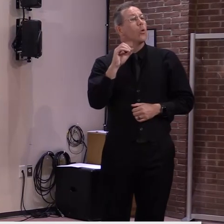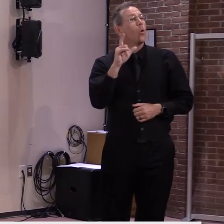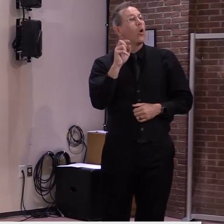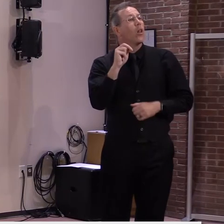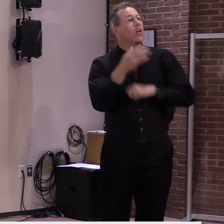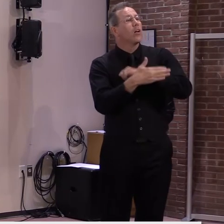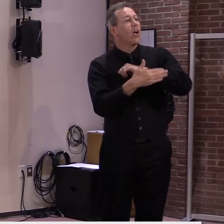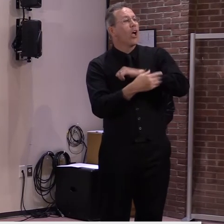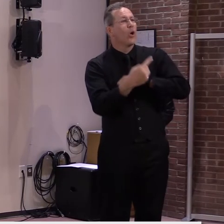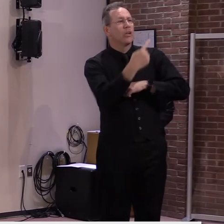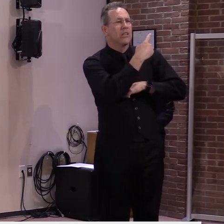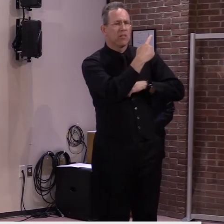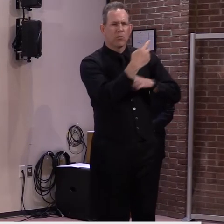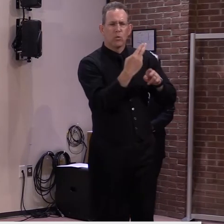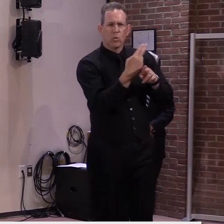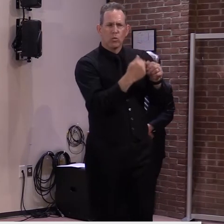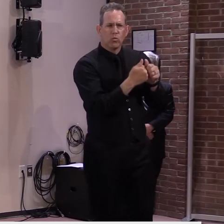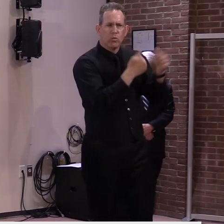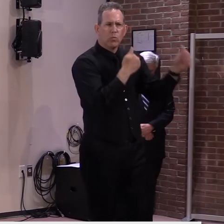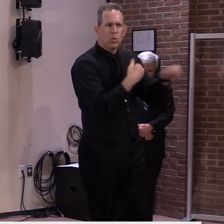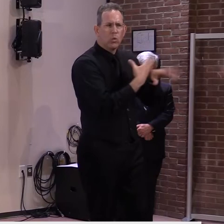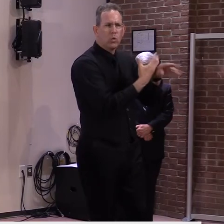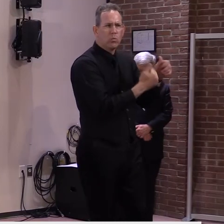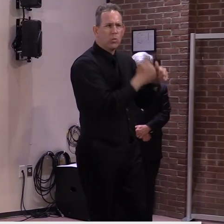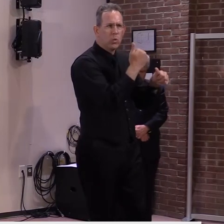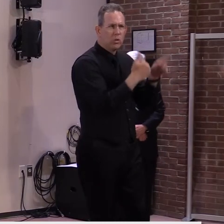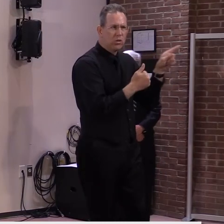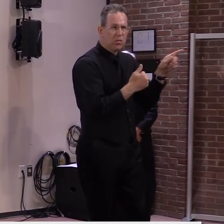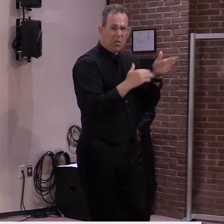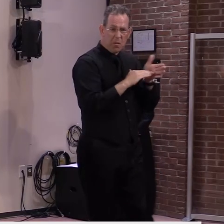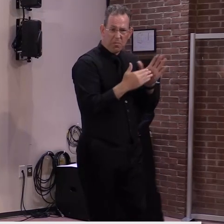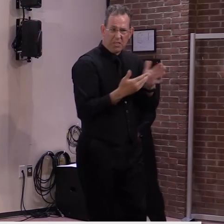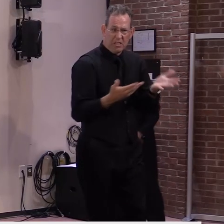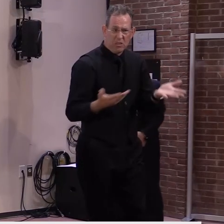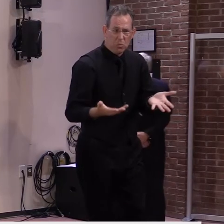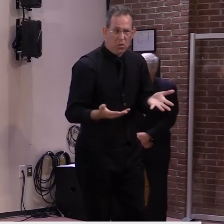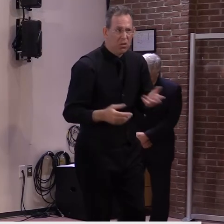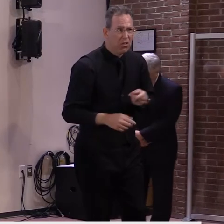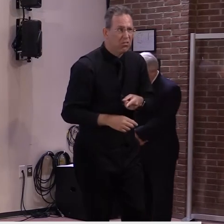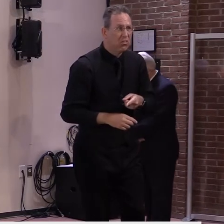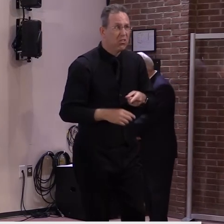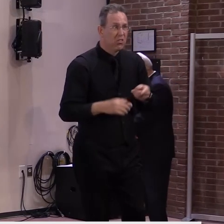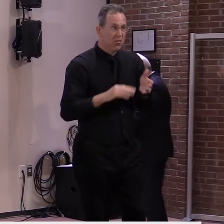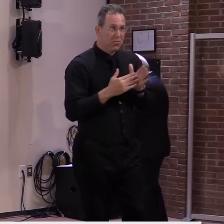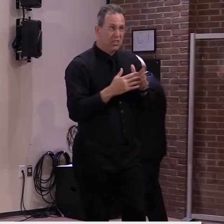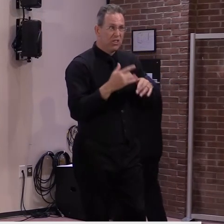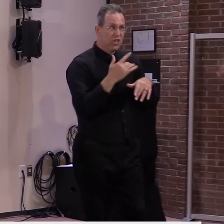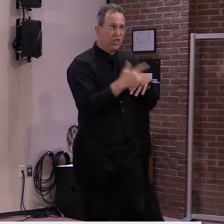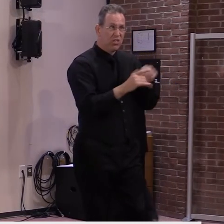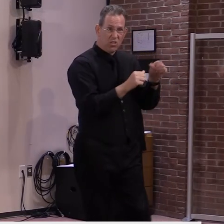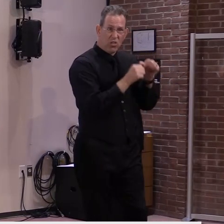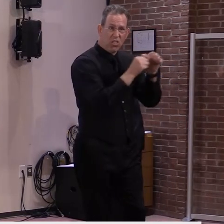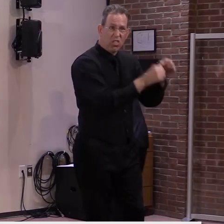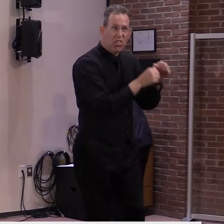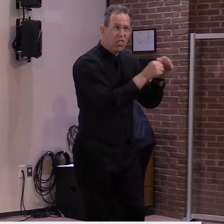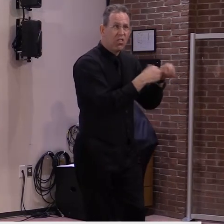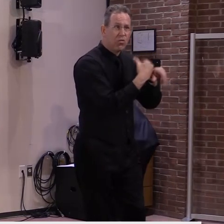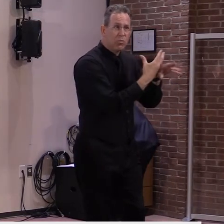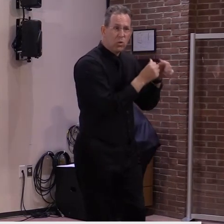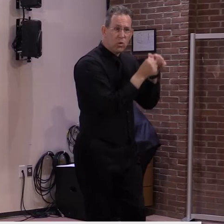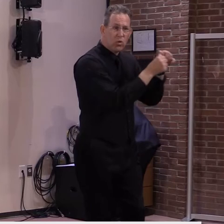children enrolled in that program through the entire school year. For those parents who are drawing